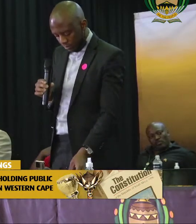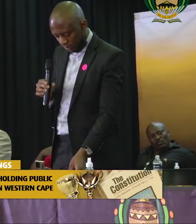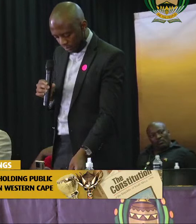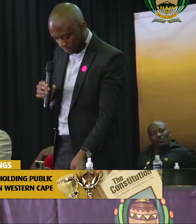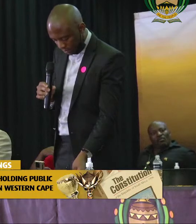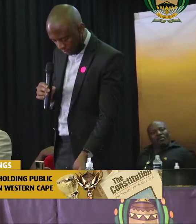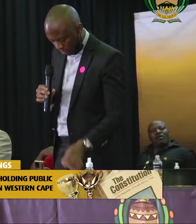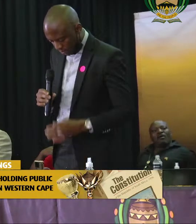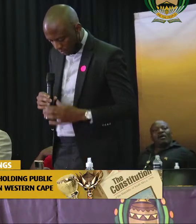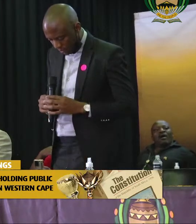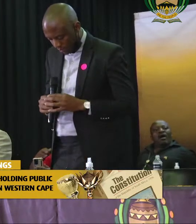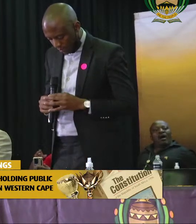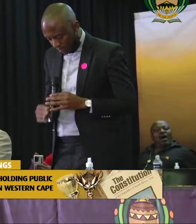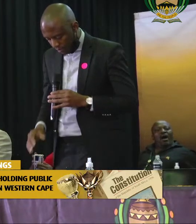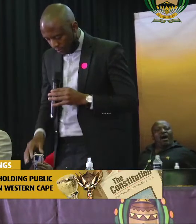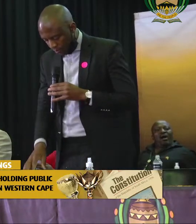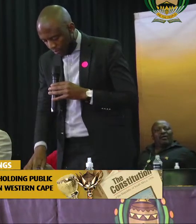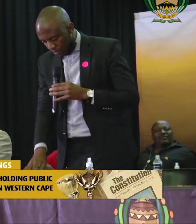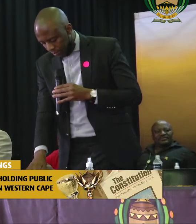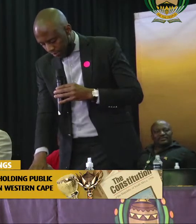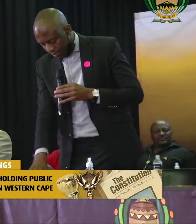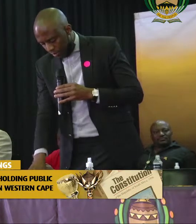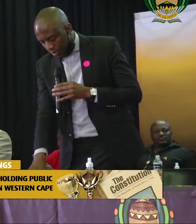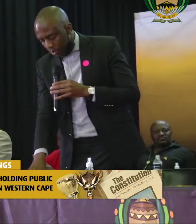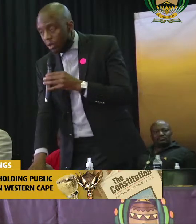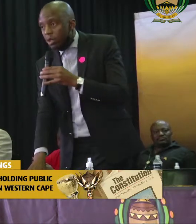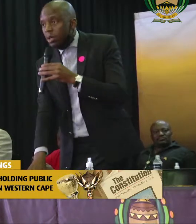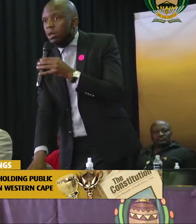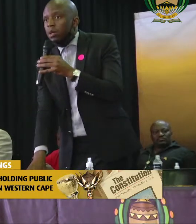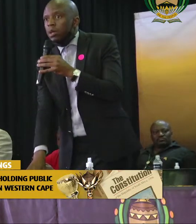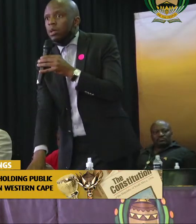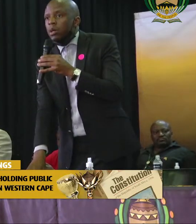Basebenza komasipala abahlukeneyo.